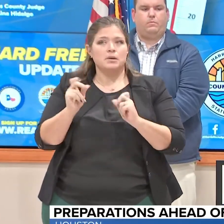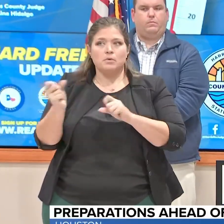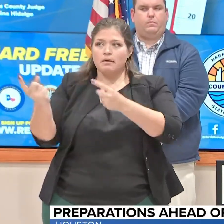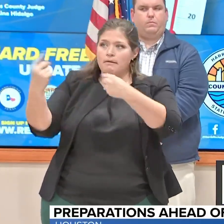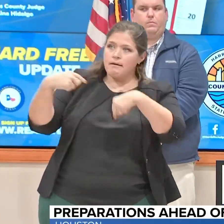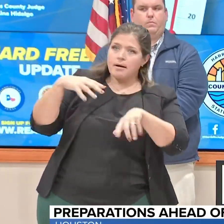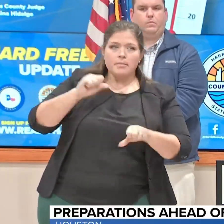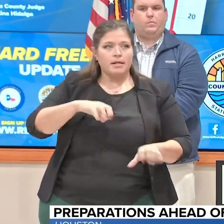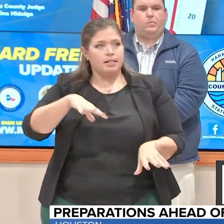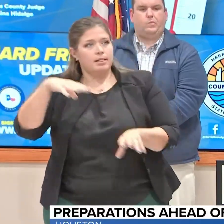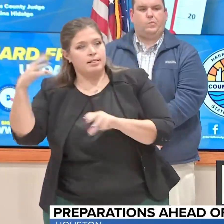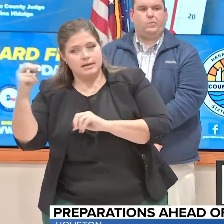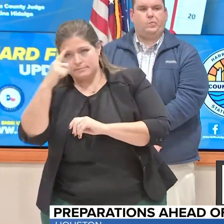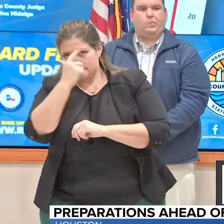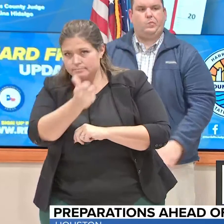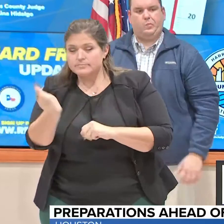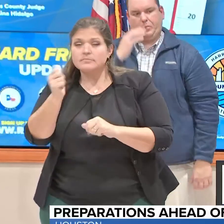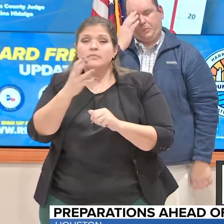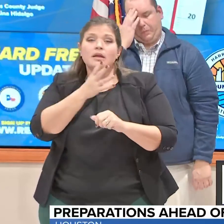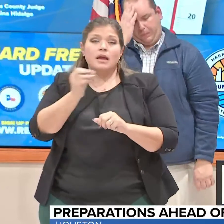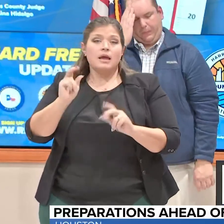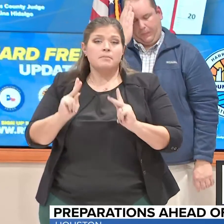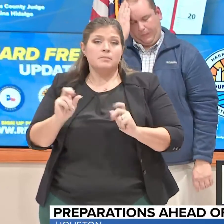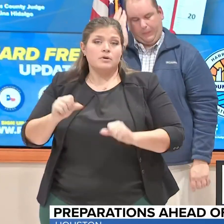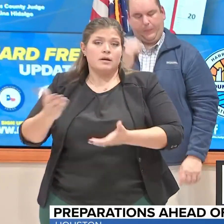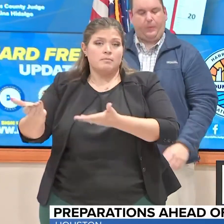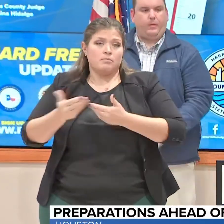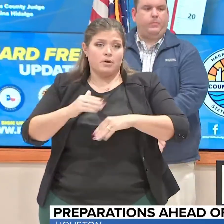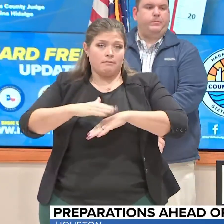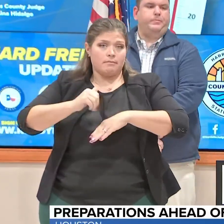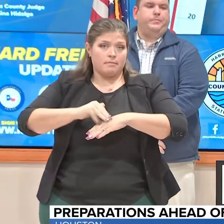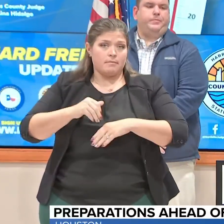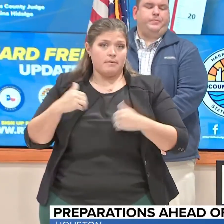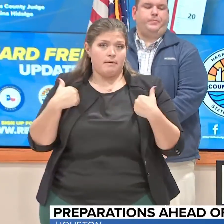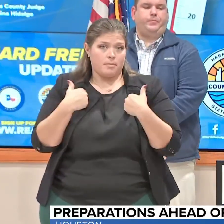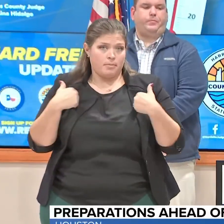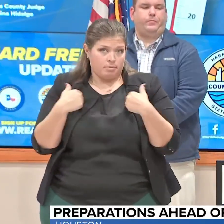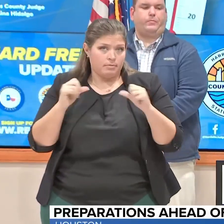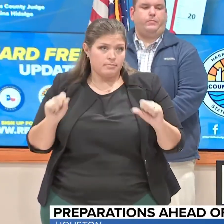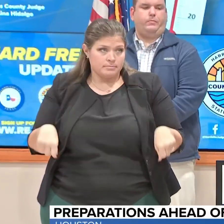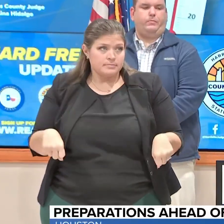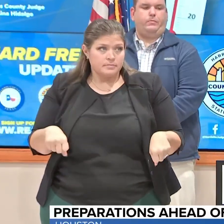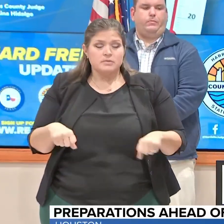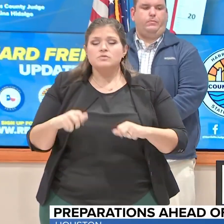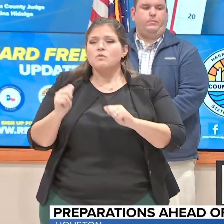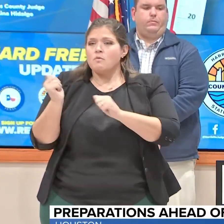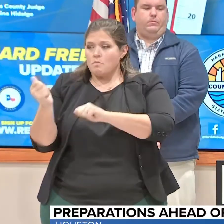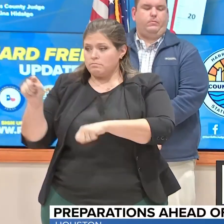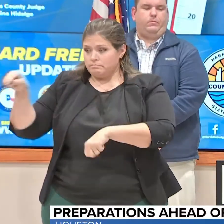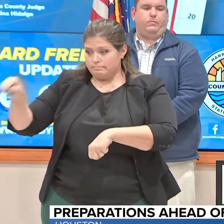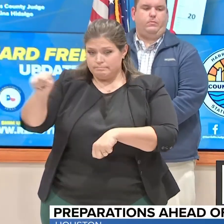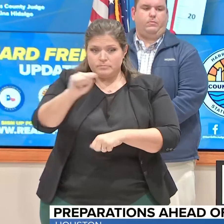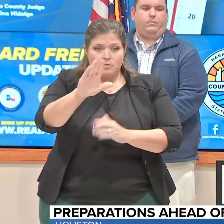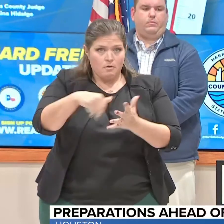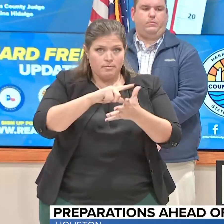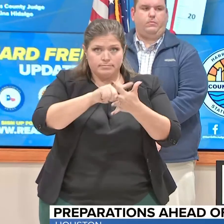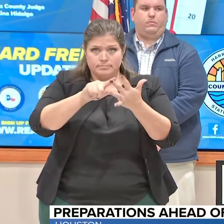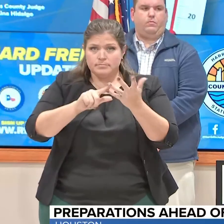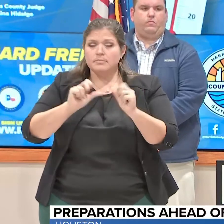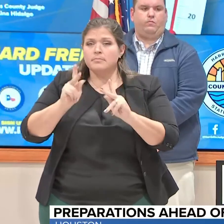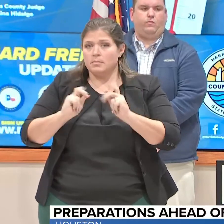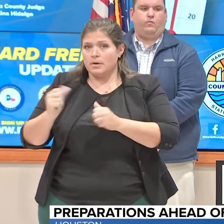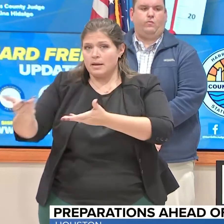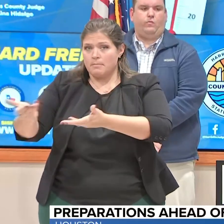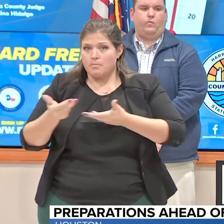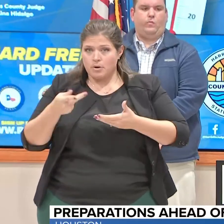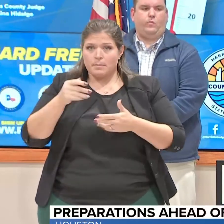go. And people can bring their pets. So at all of these locations, people can bring their pets. We're working very